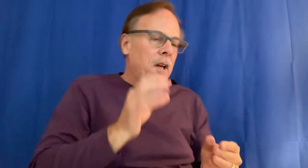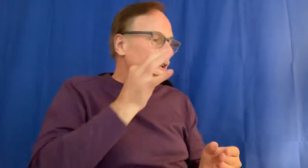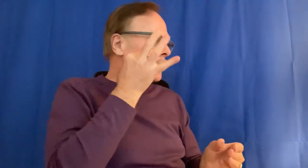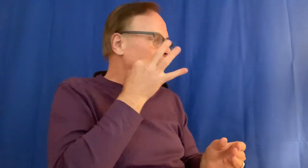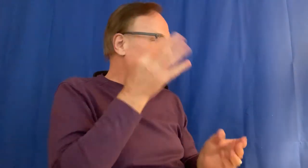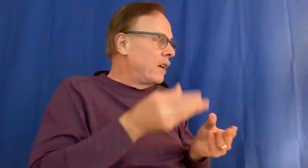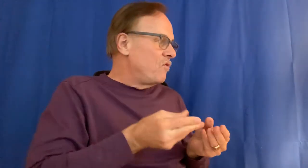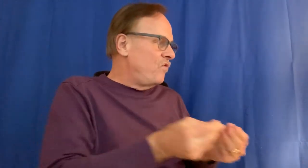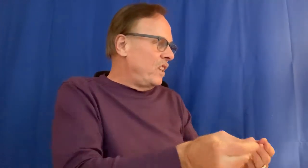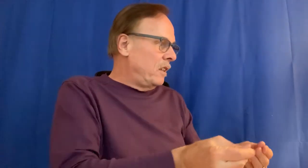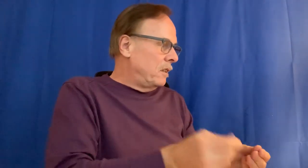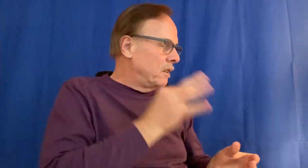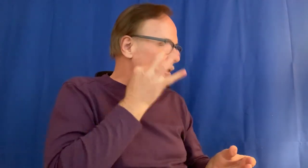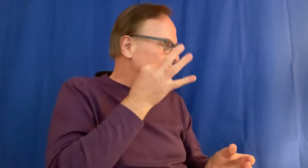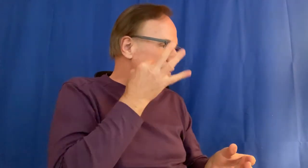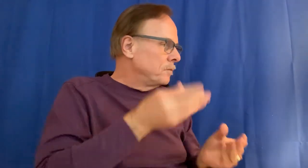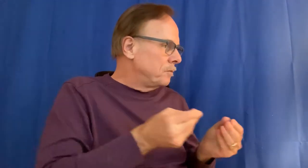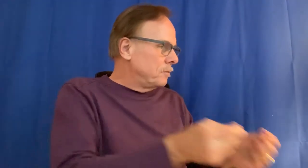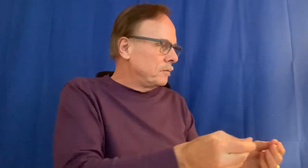so cat, feed.